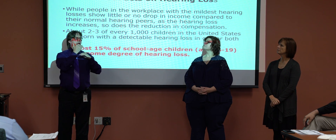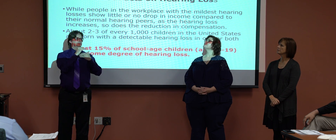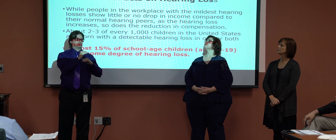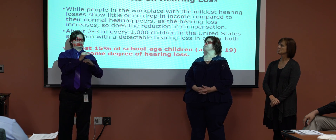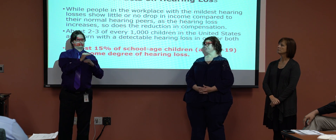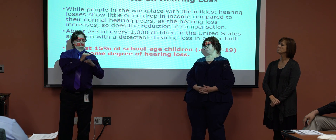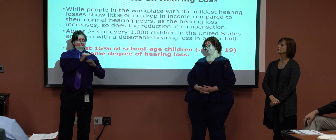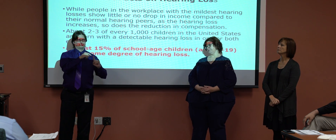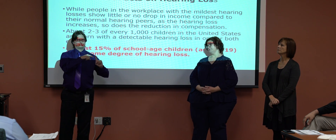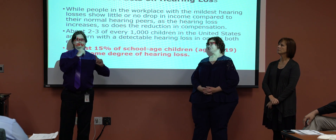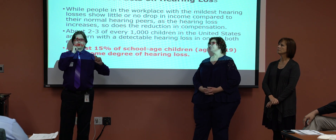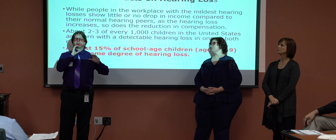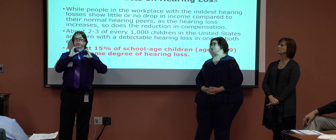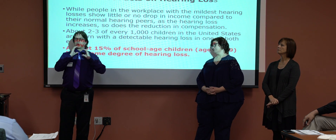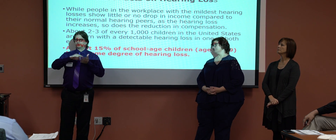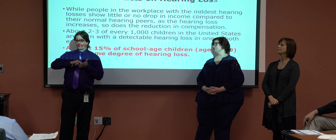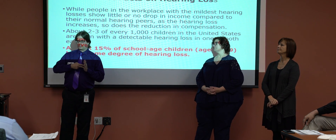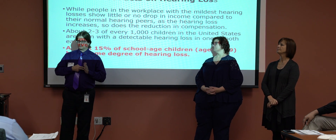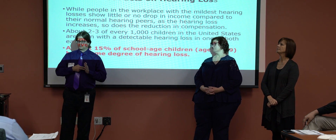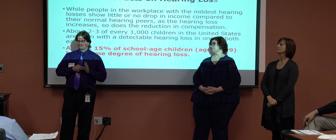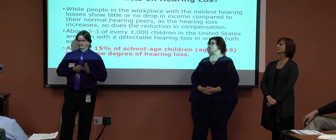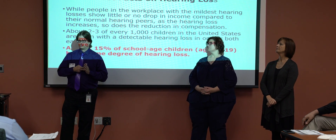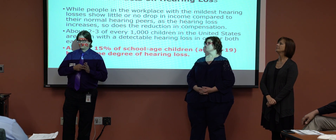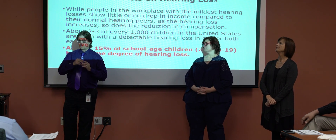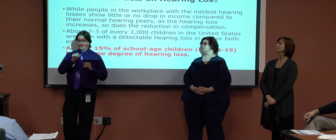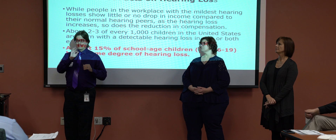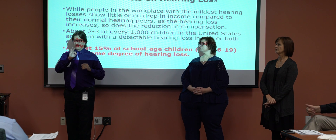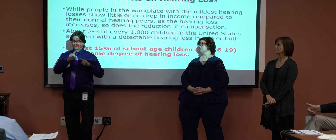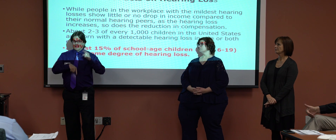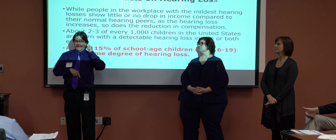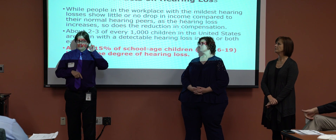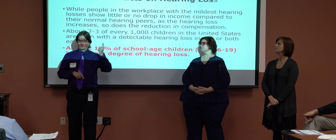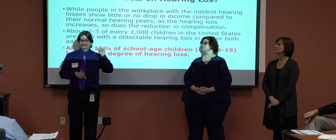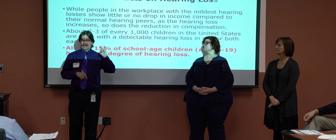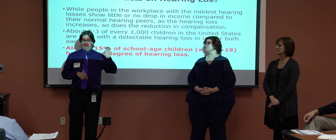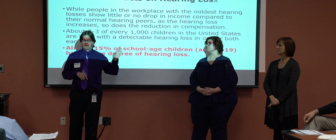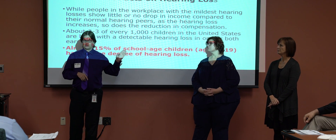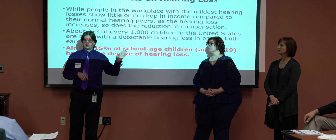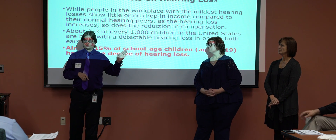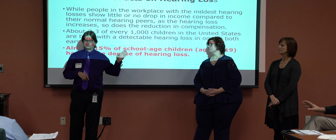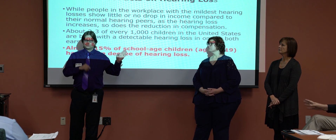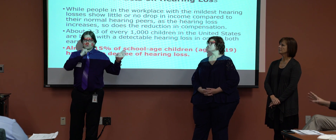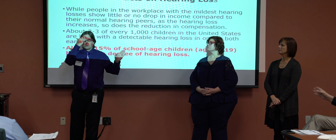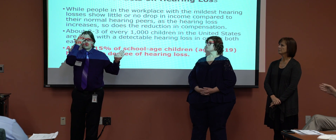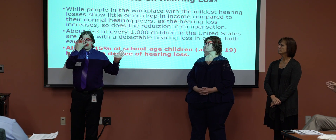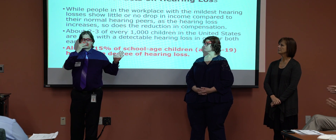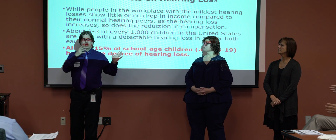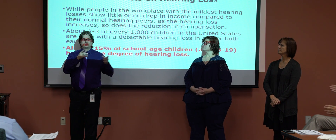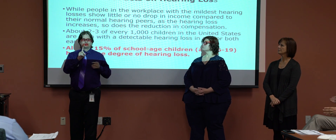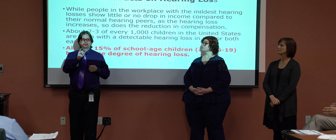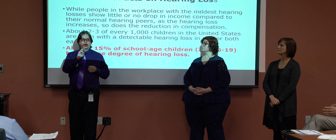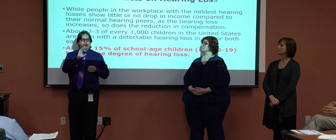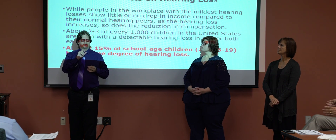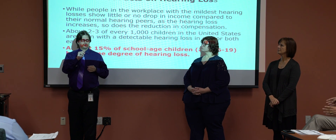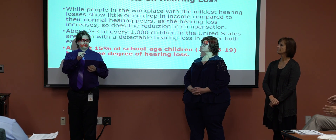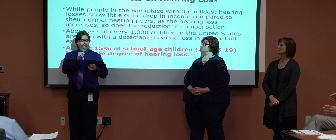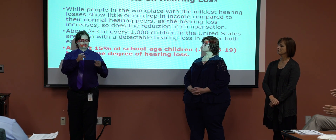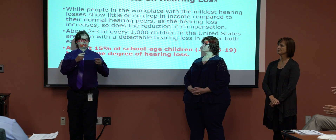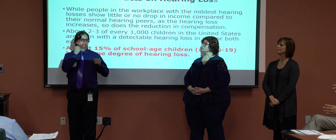That can be, but it's still, they would qualify for services because it's a functional limitation. If they can't hear on one